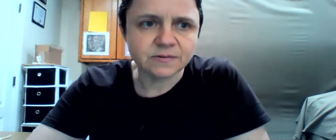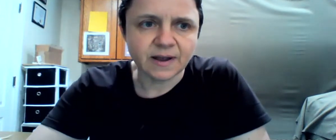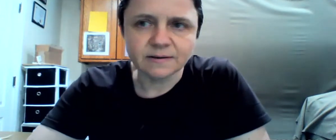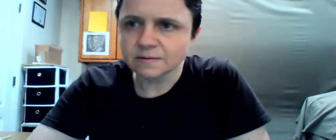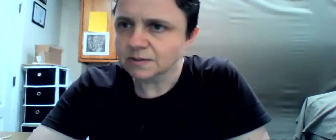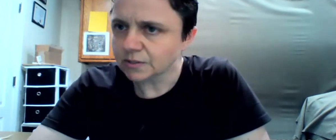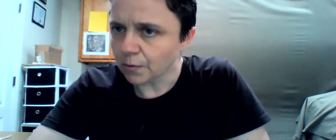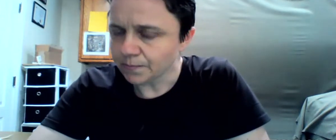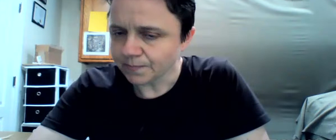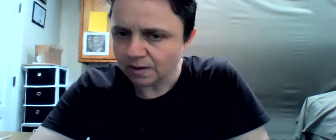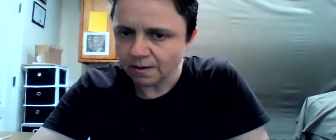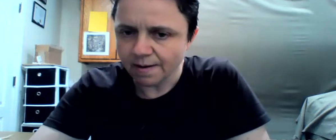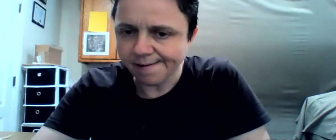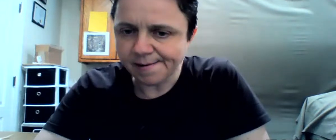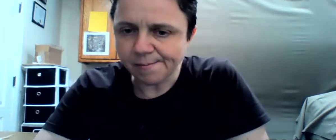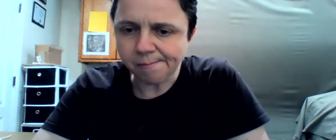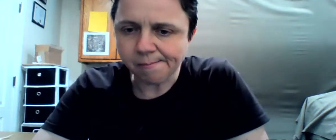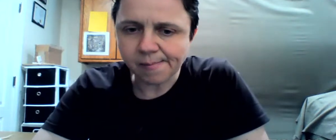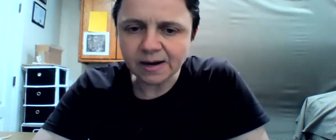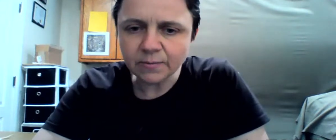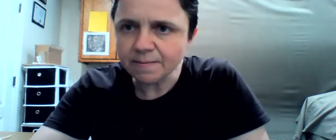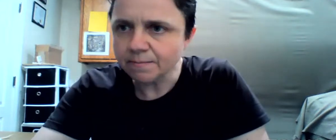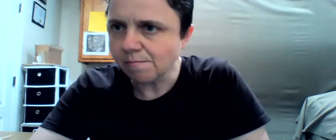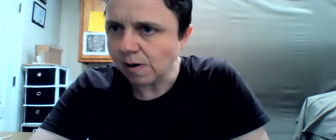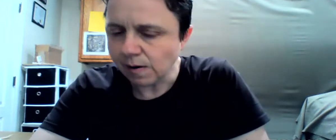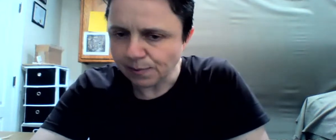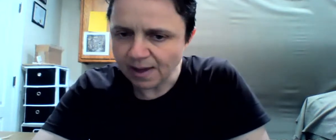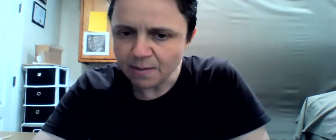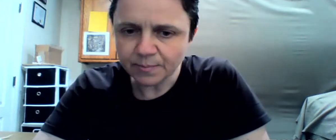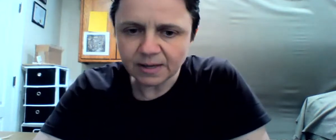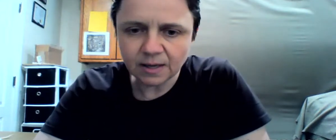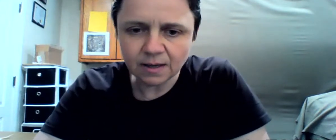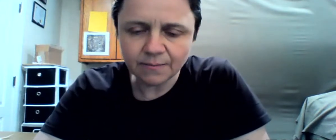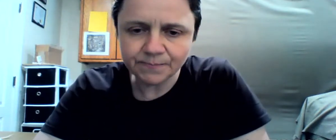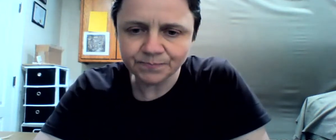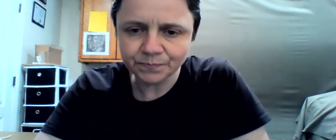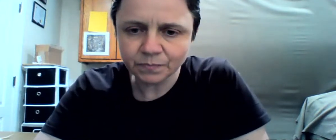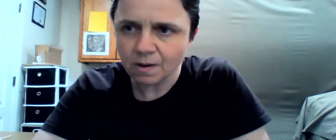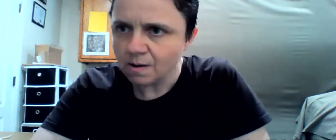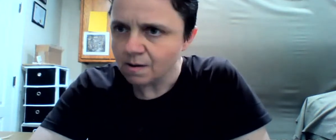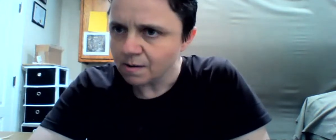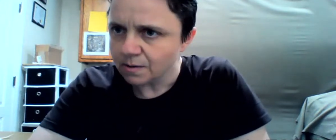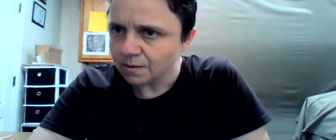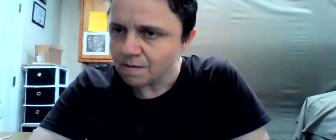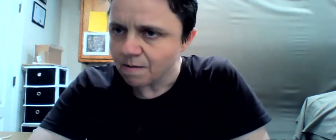But this is fine. So Okay. Anyway, let me